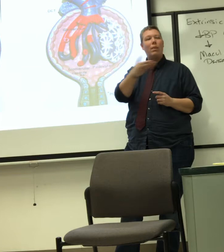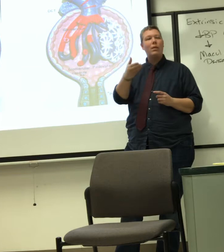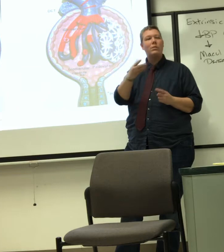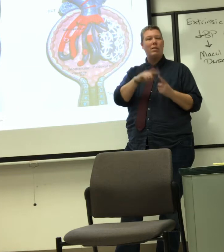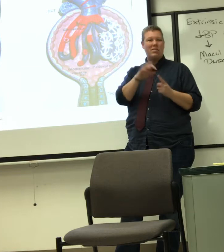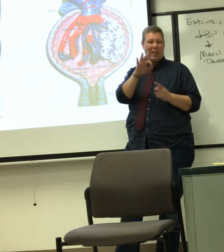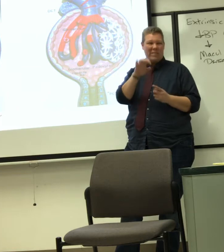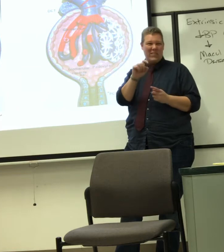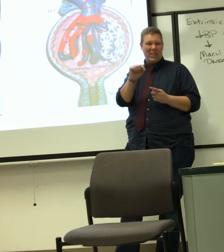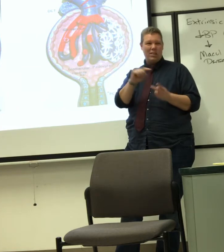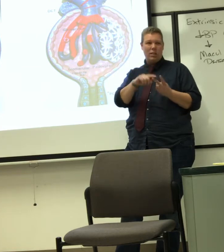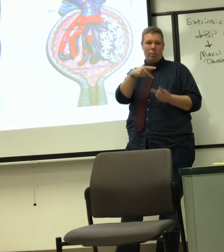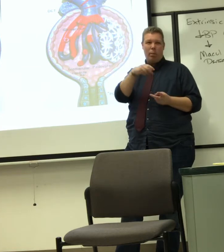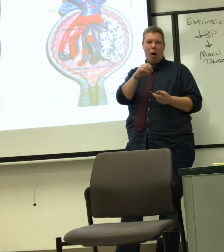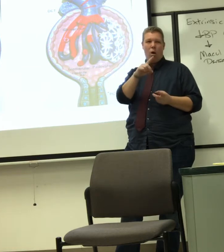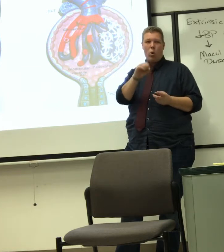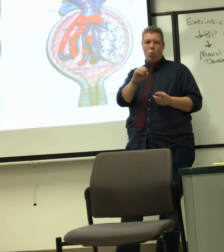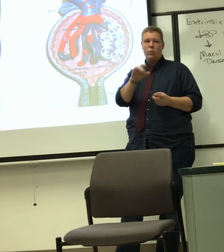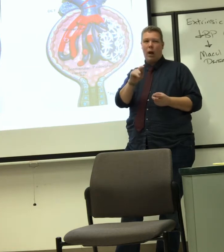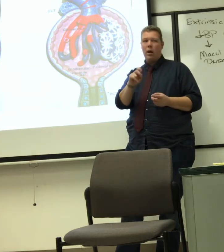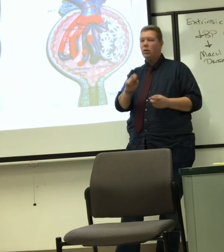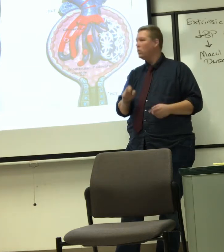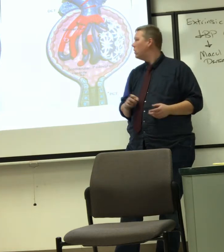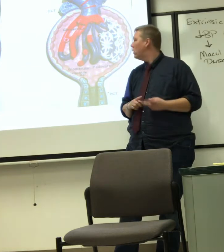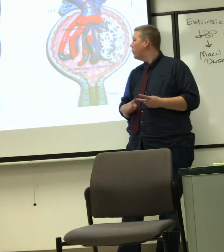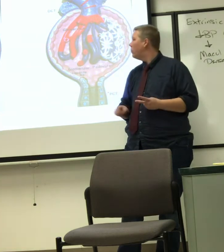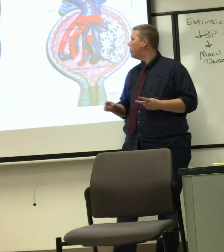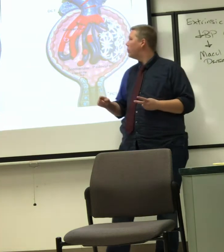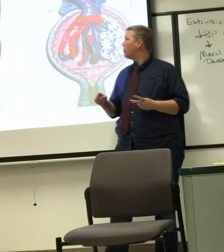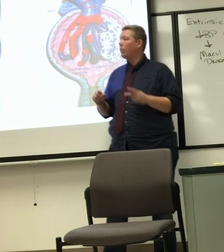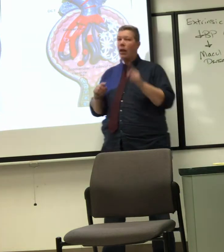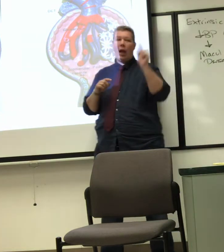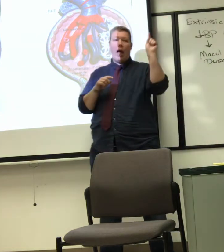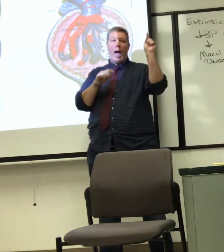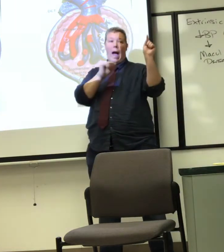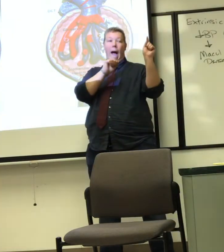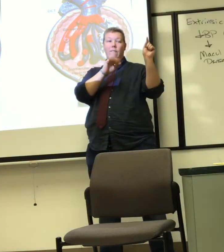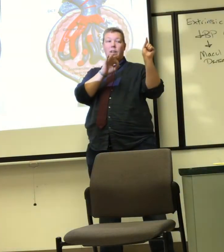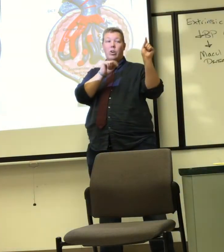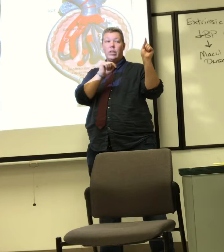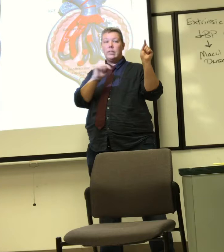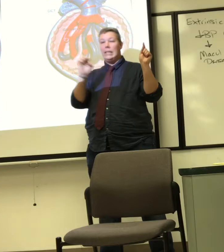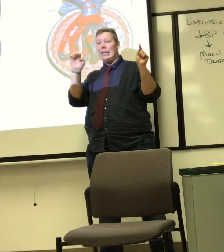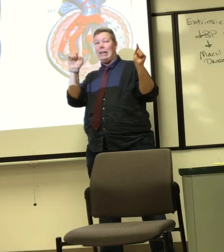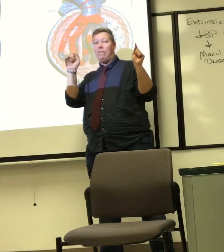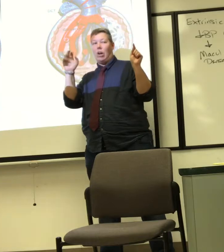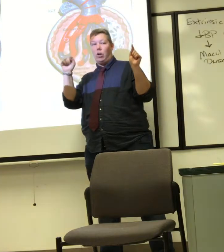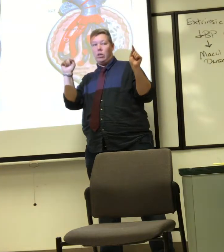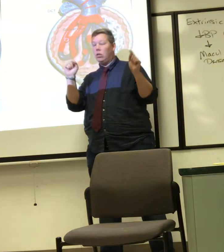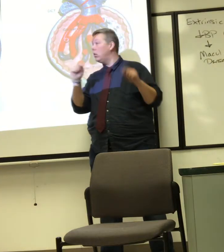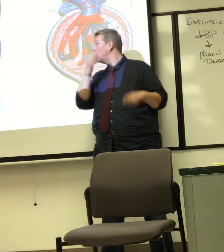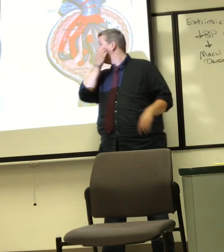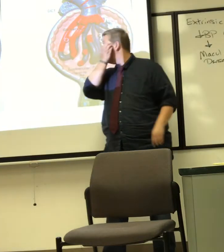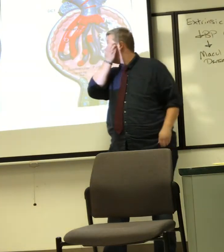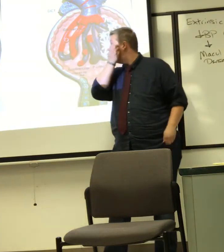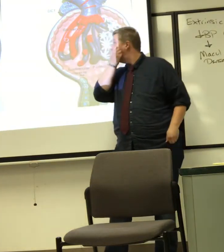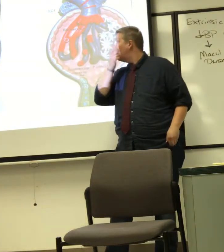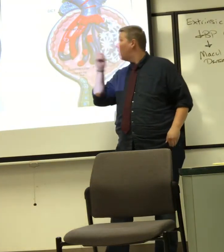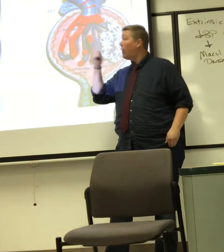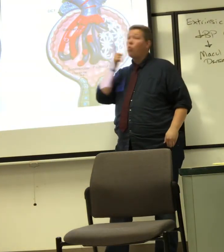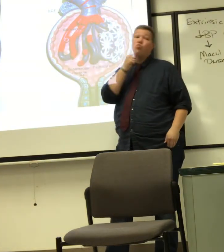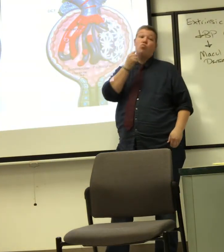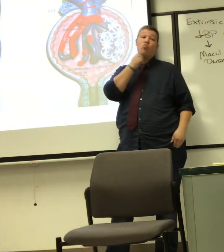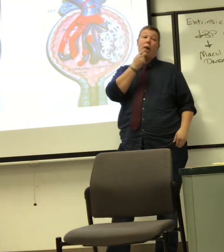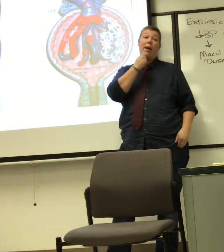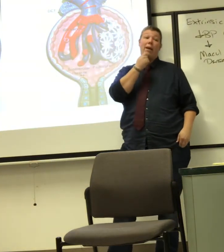off of it. You also have afferent, efferent arterial, but you see that red cell? That's a regular